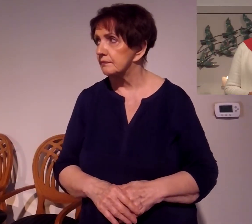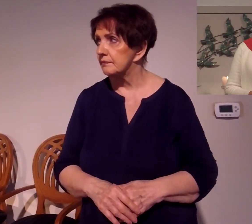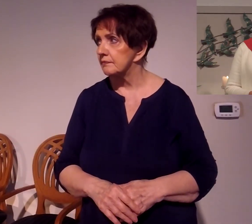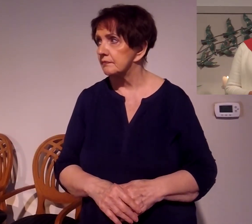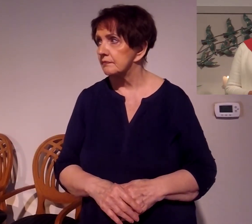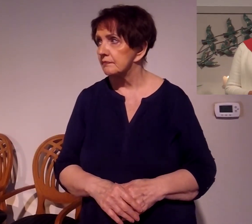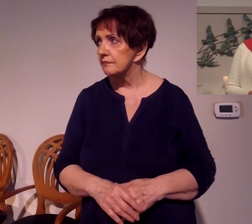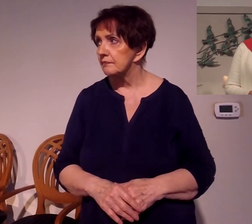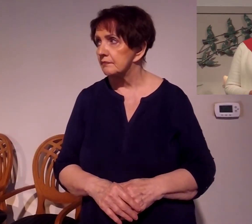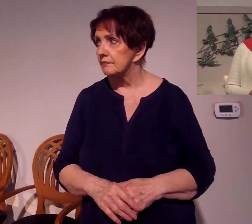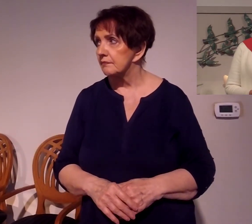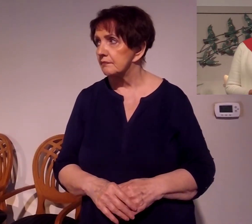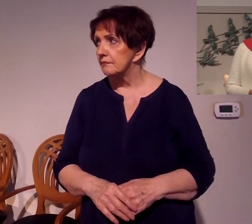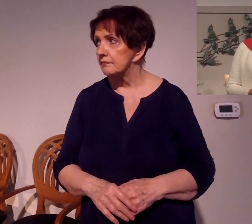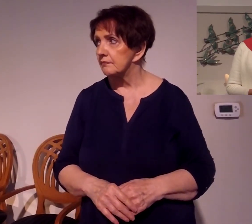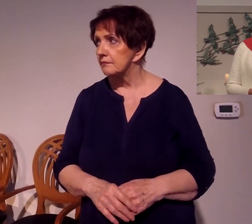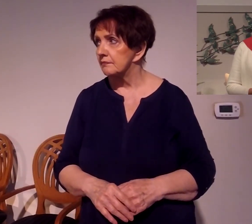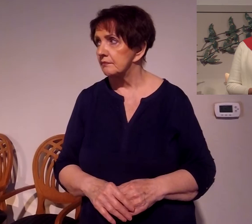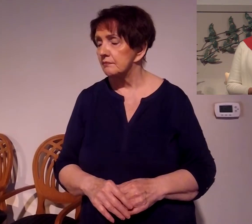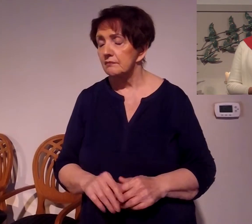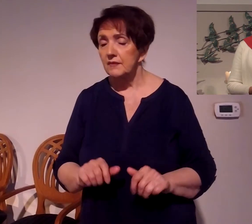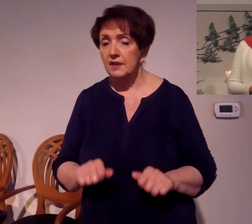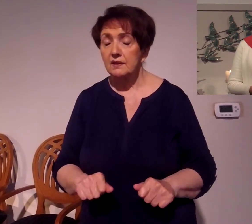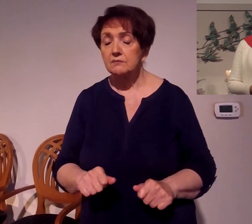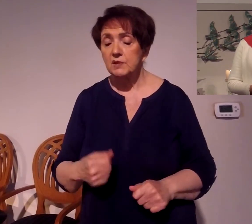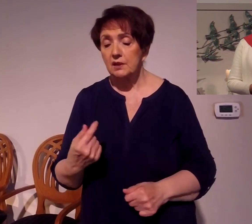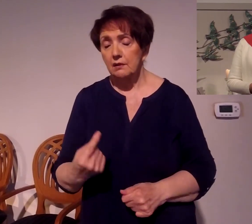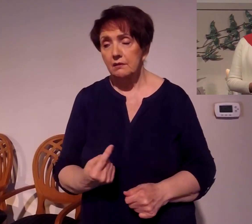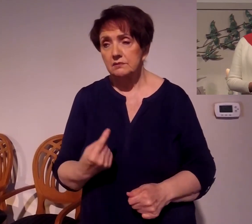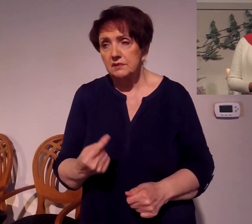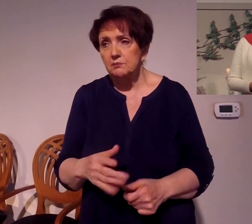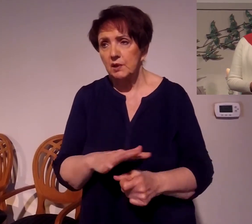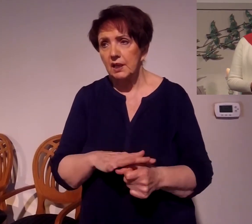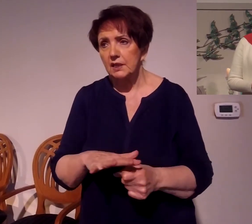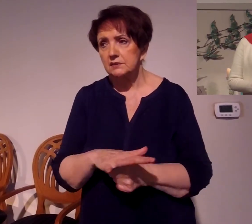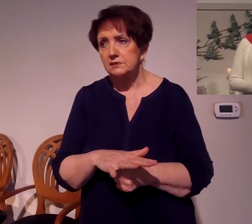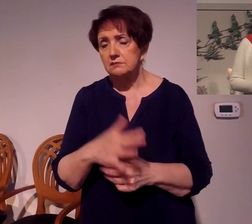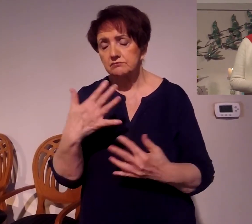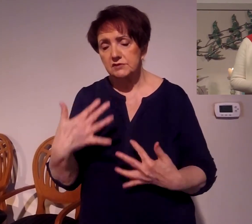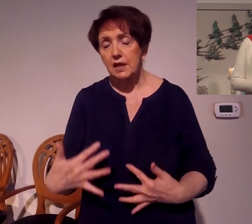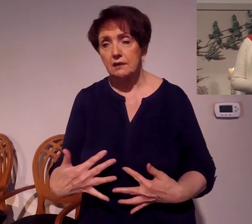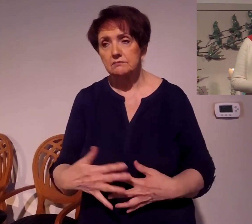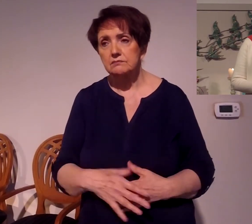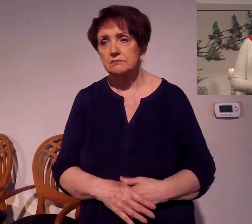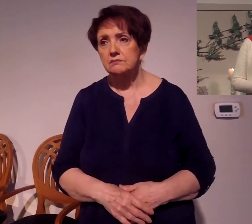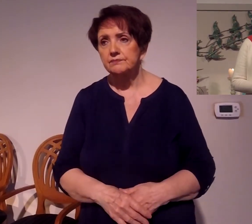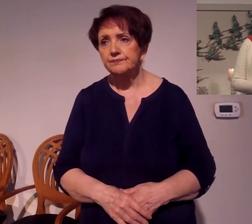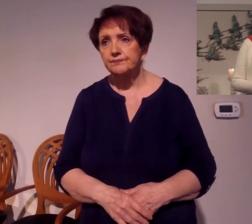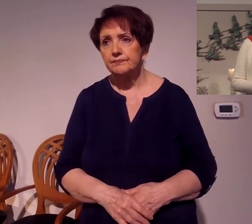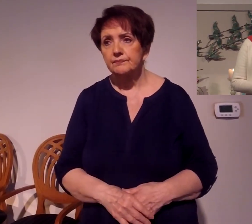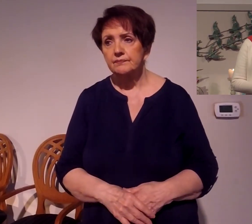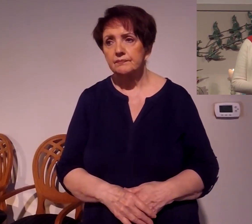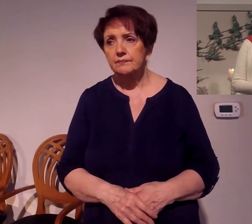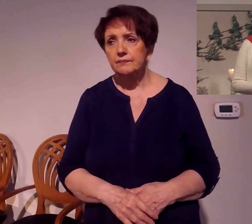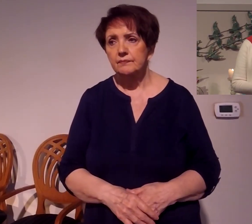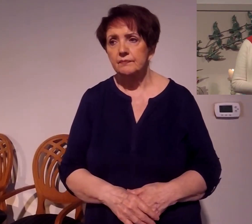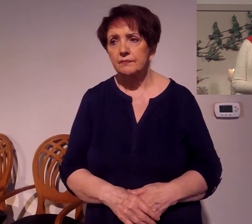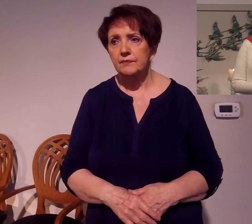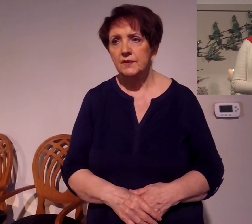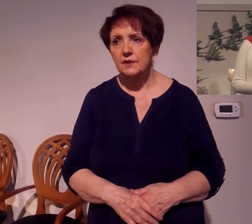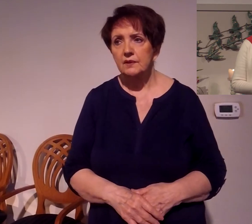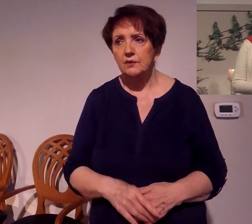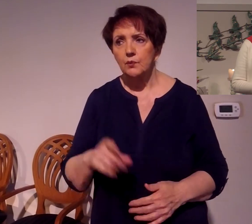And that can be a sad and lonely place, because we have to stop giving up a God out